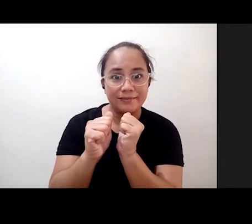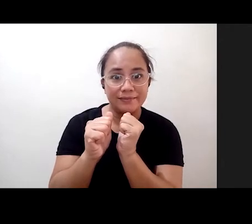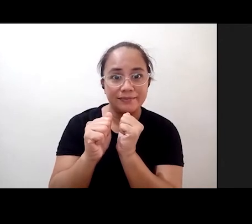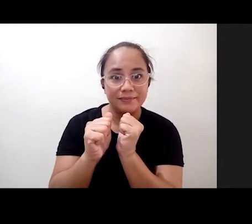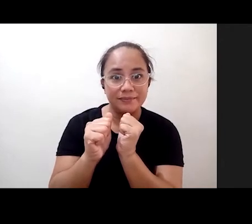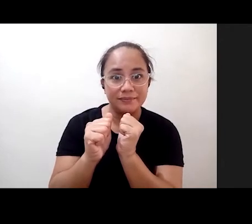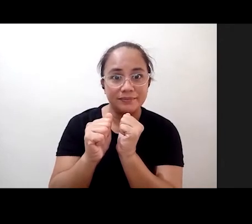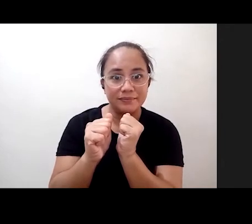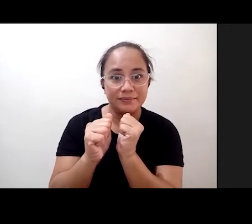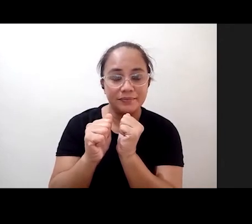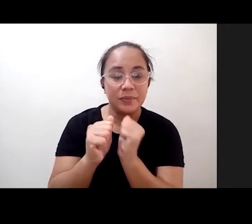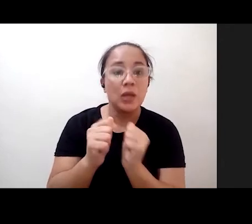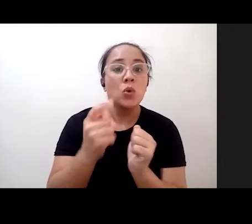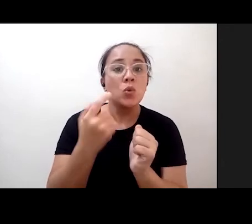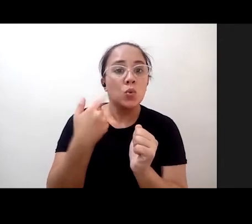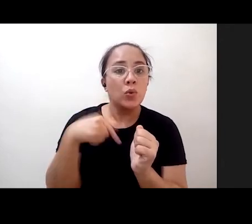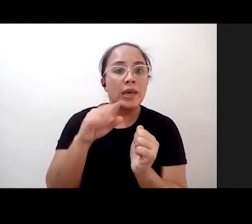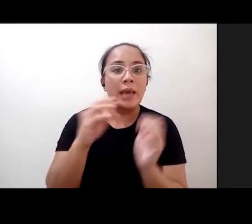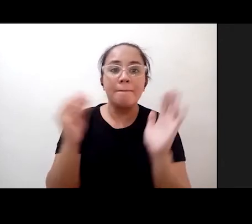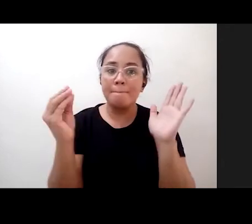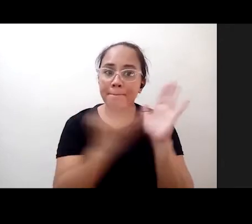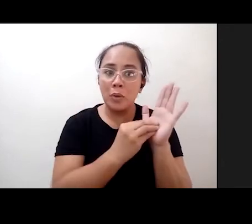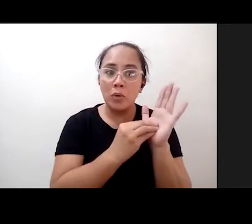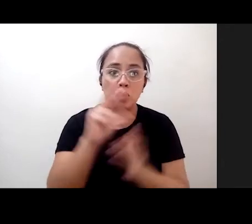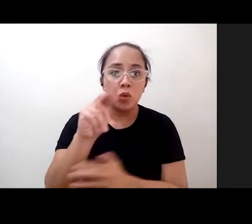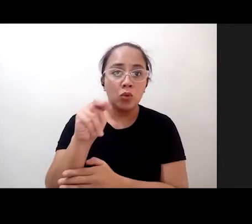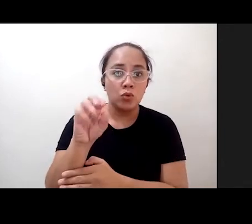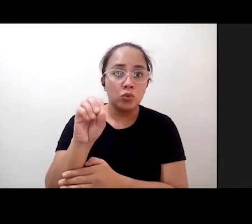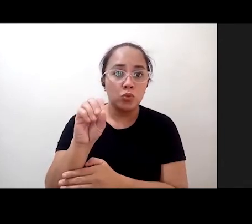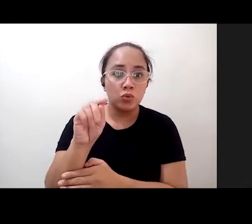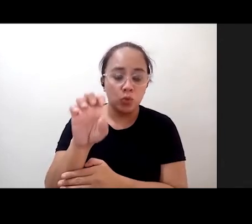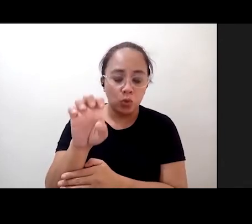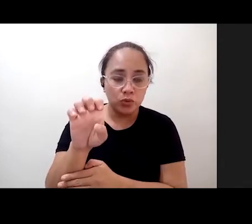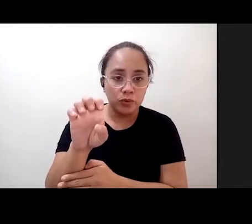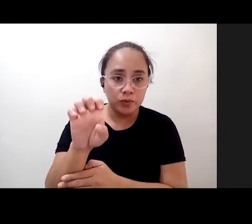And we can put a note in the